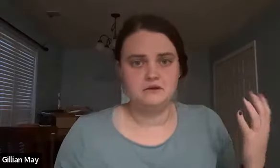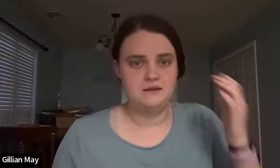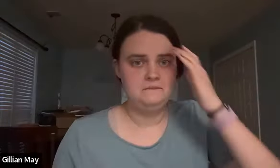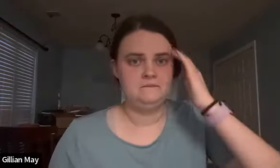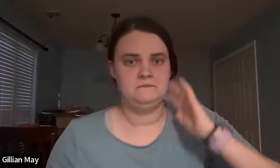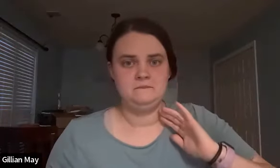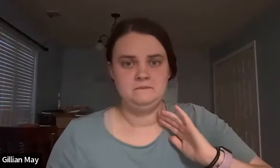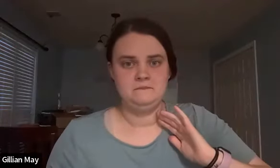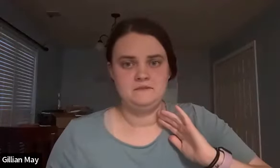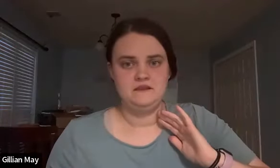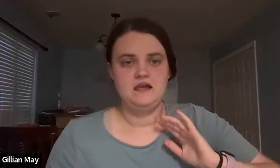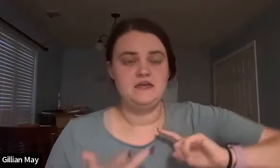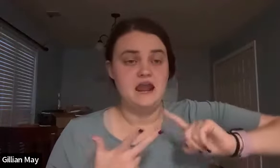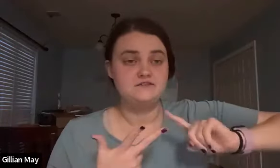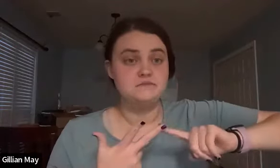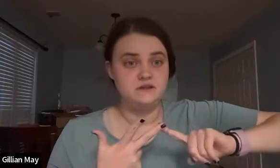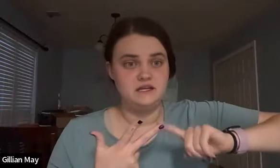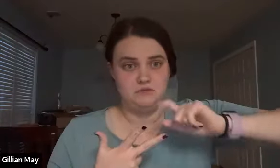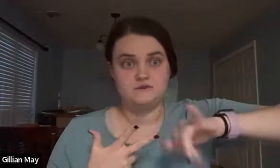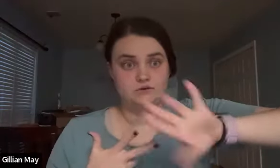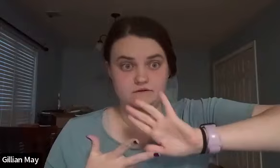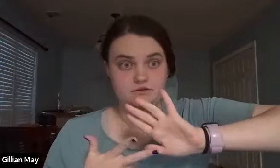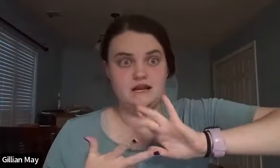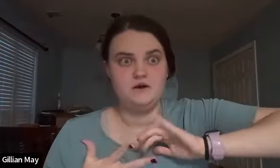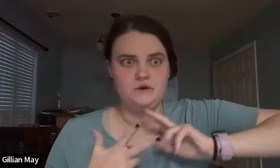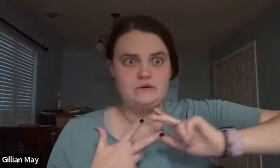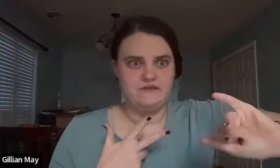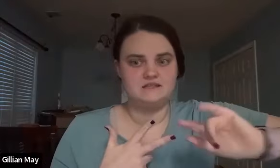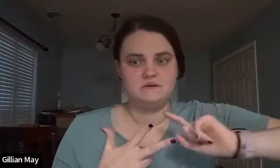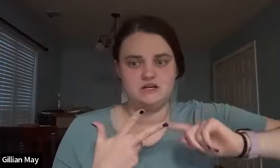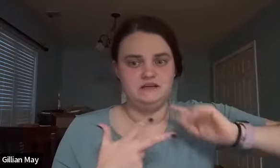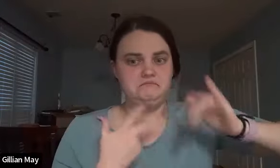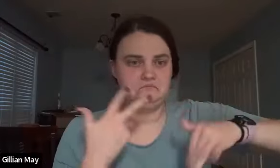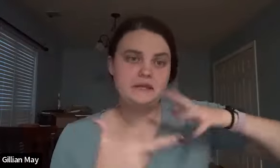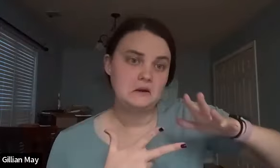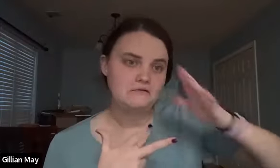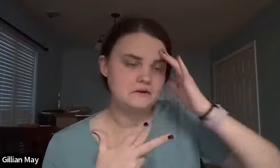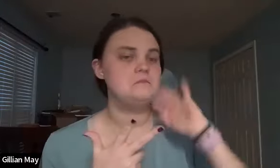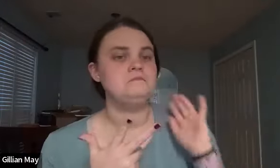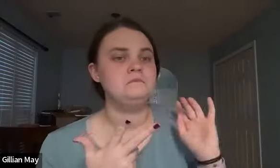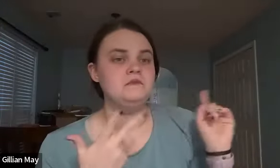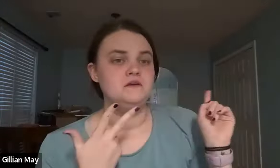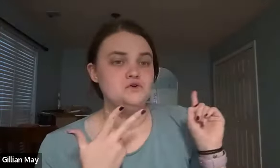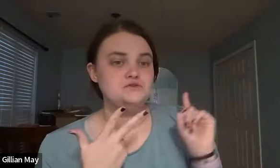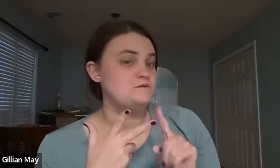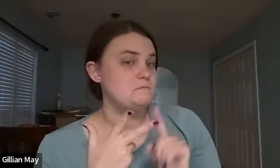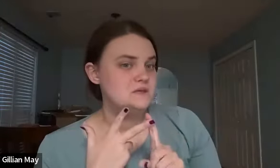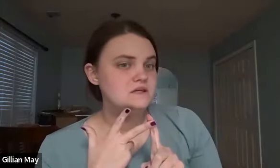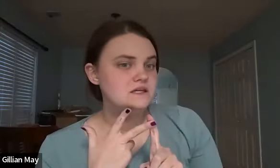Okay. And then after 1,000,000, I promise we'll review it. I know I'm going fast, but I'm trying to get it all for y'all. So for 1,000,000,